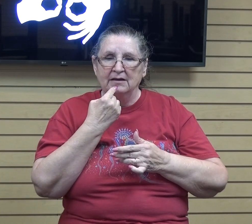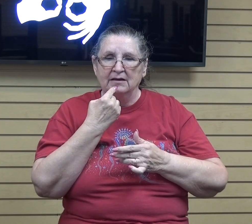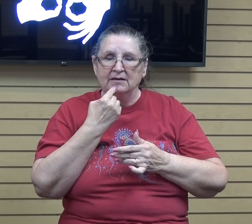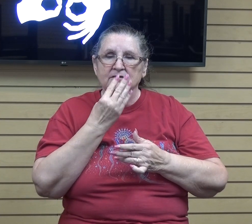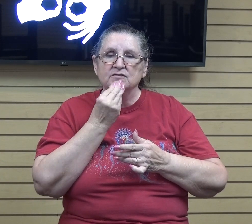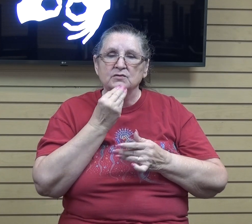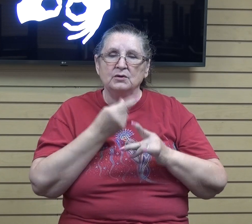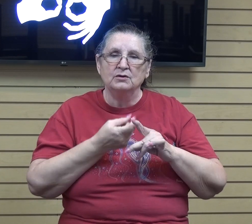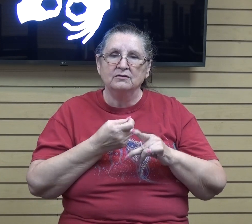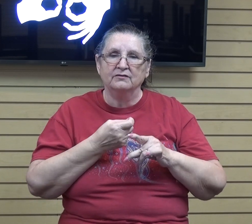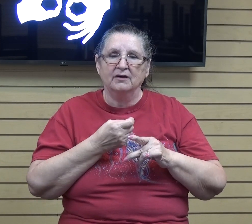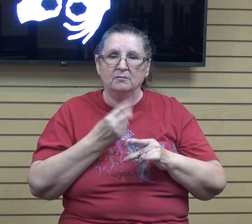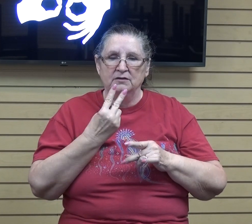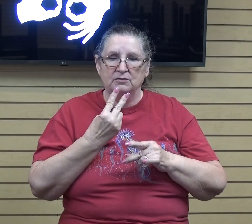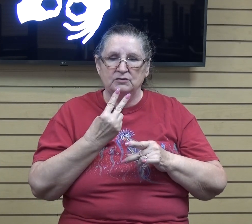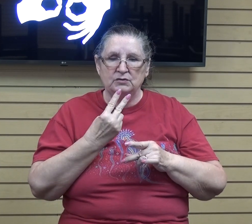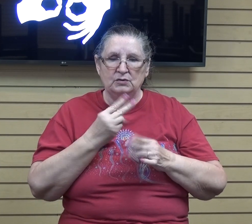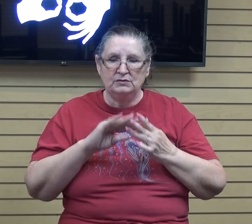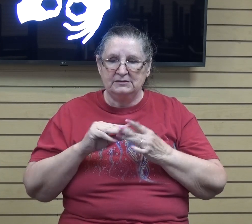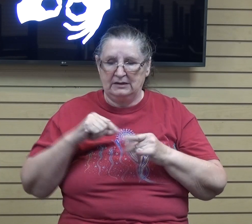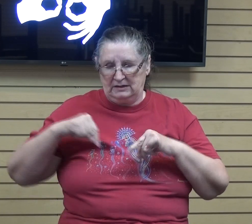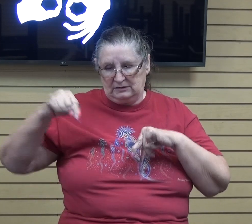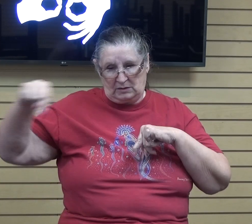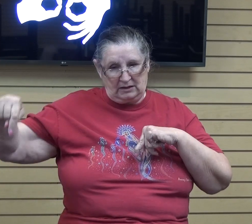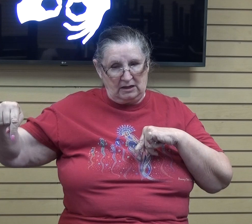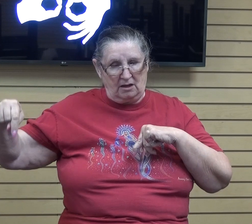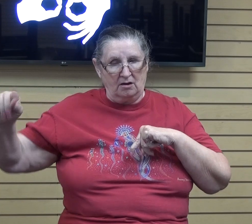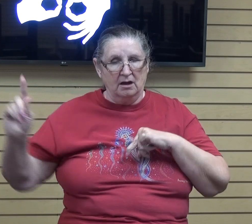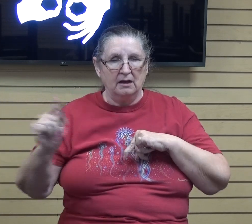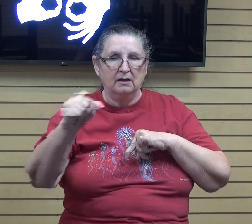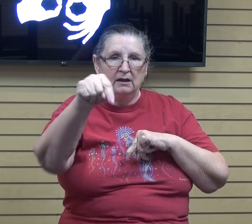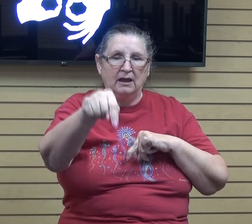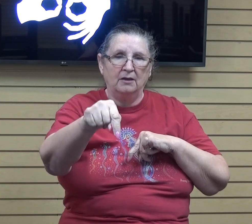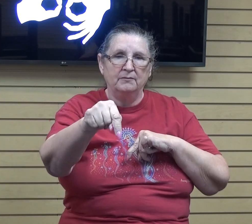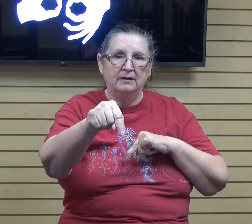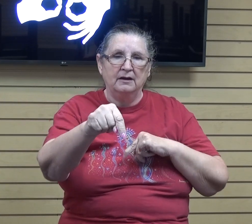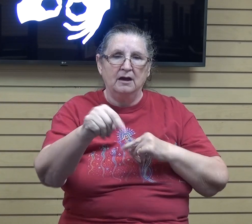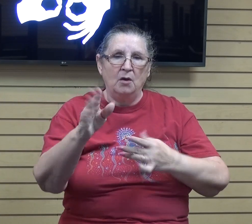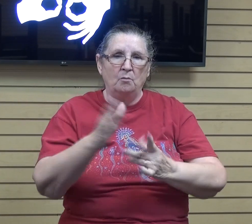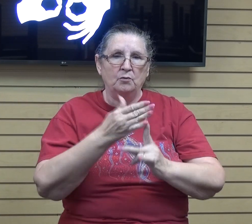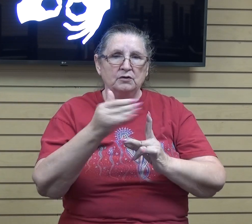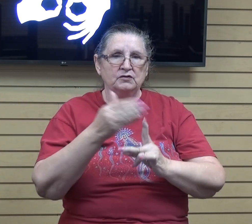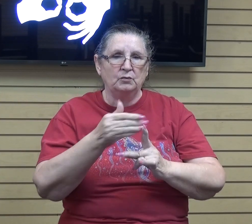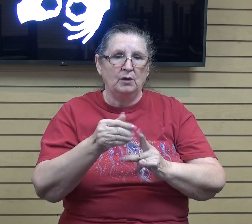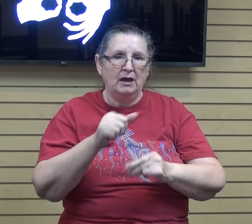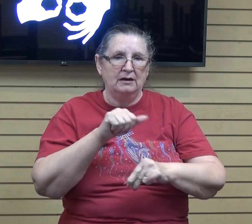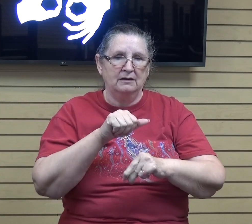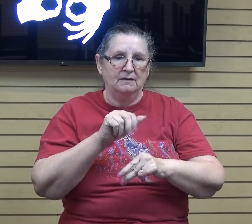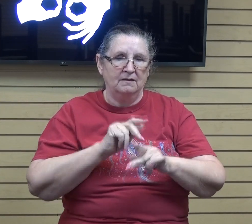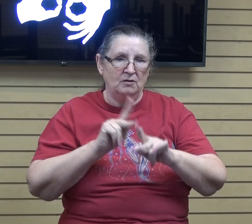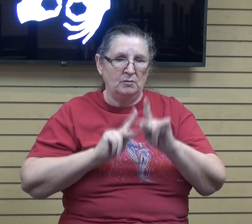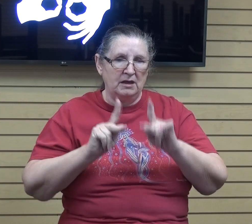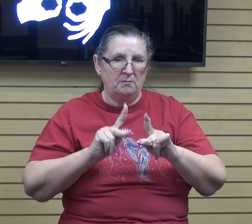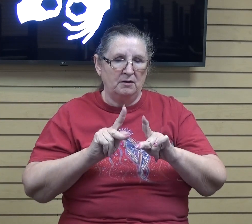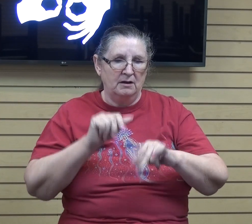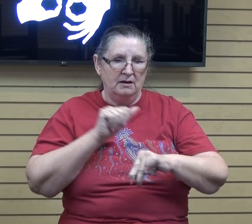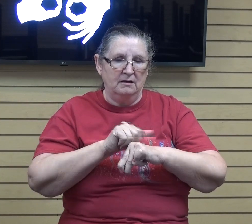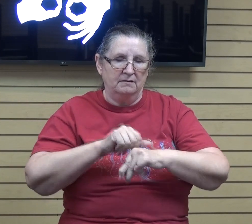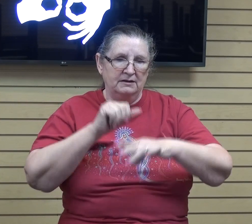and Iconium came there, and having persuaded the multitudes, they stoned Paul and dragged him out of the